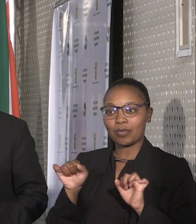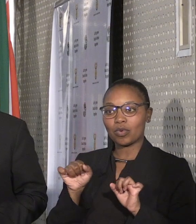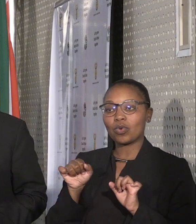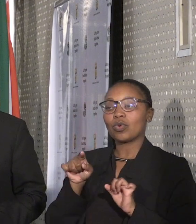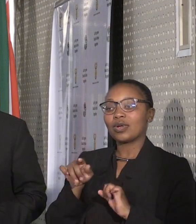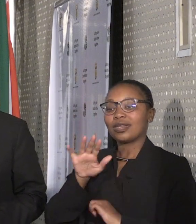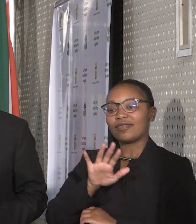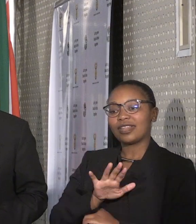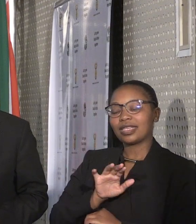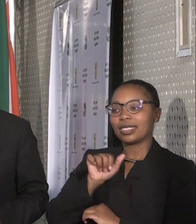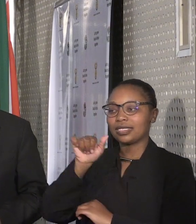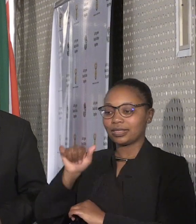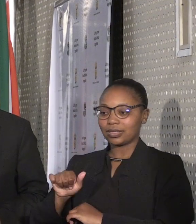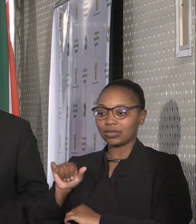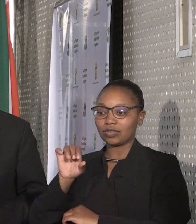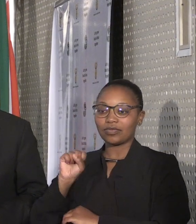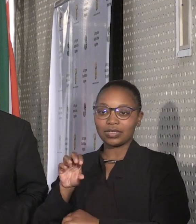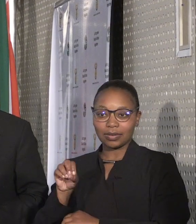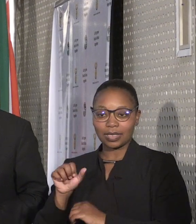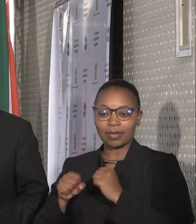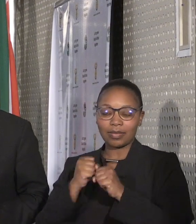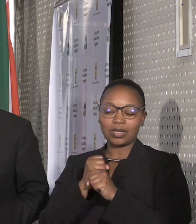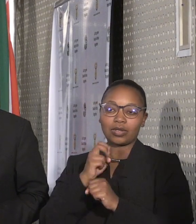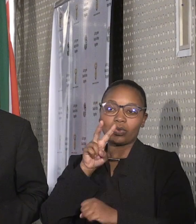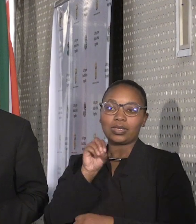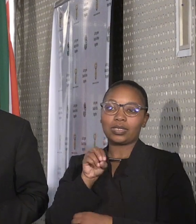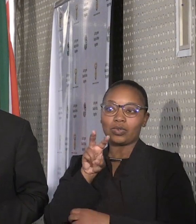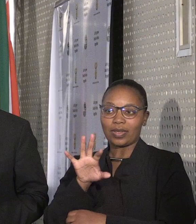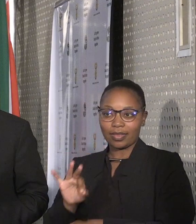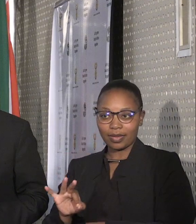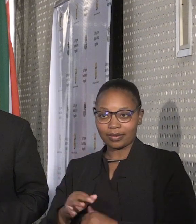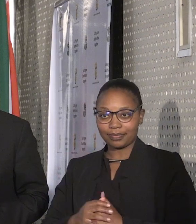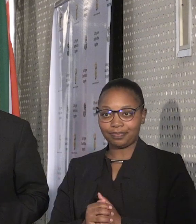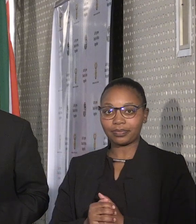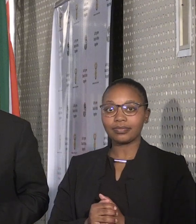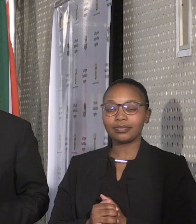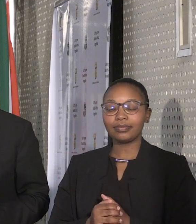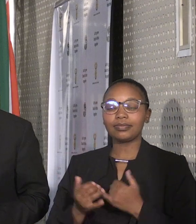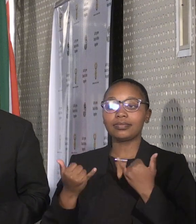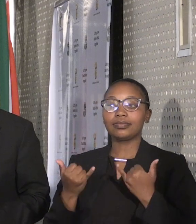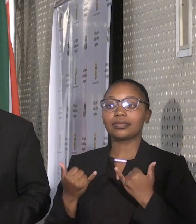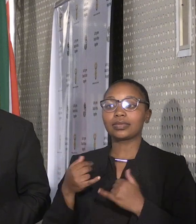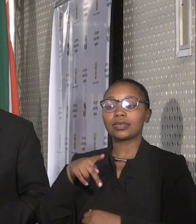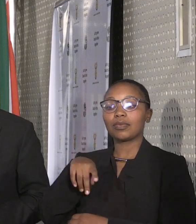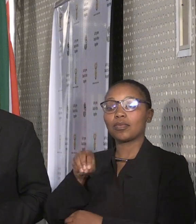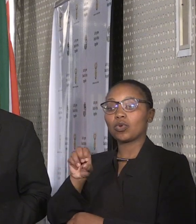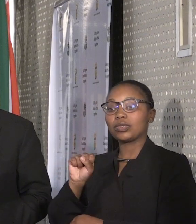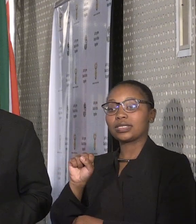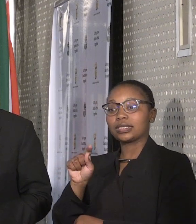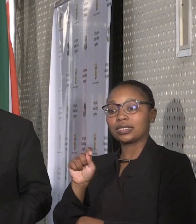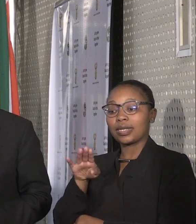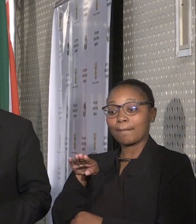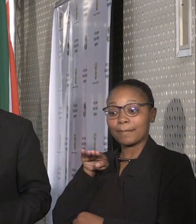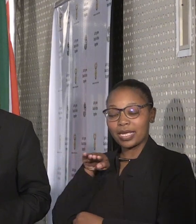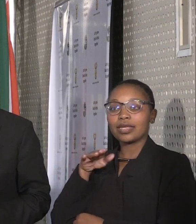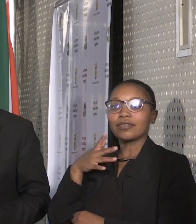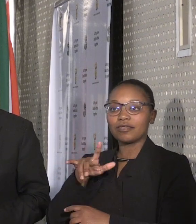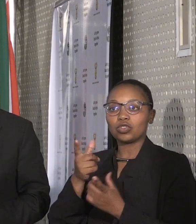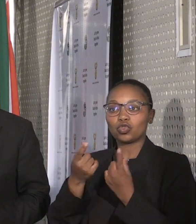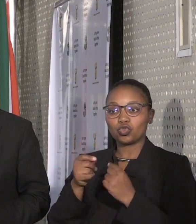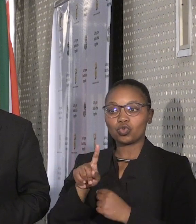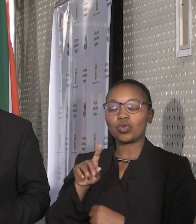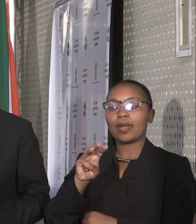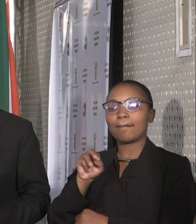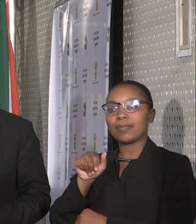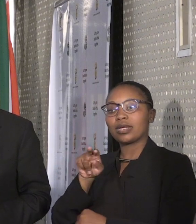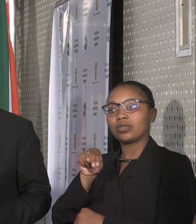beneficiaries on the 5th and 6th of September 2023. Postbank has implemented a manual process to reverse funds into